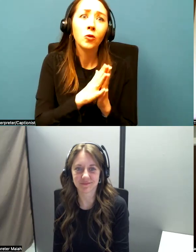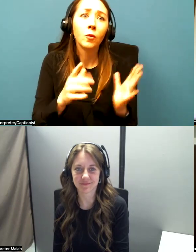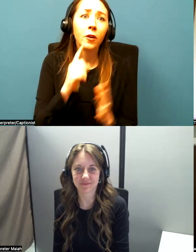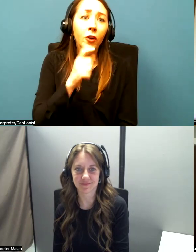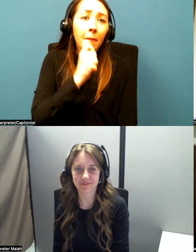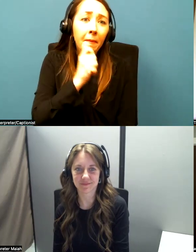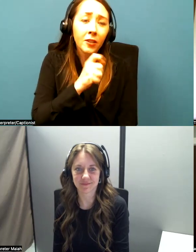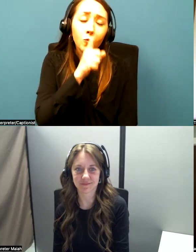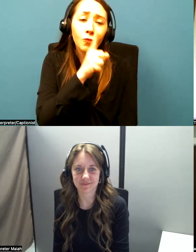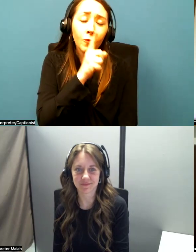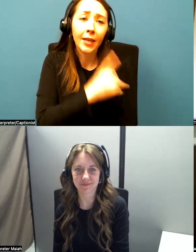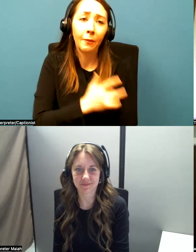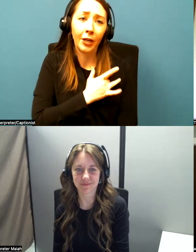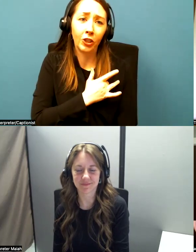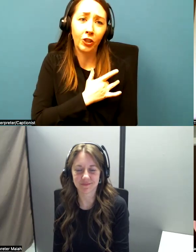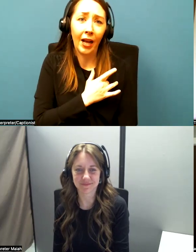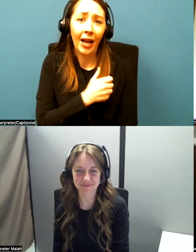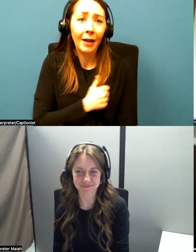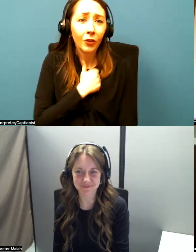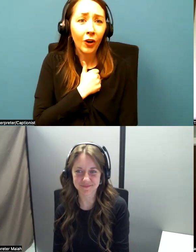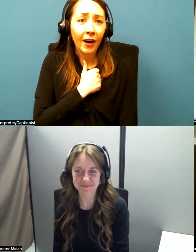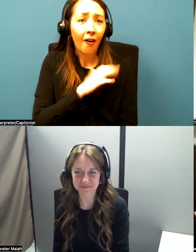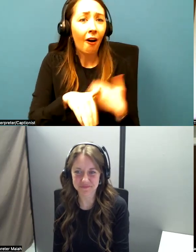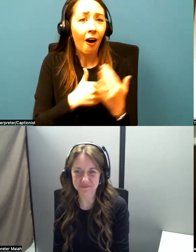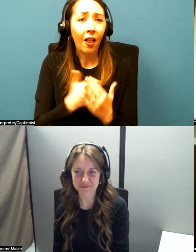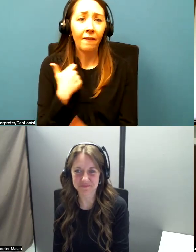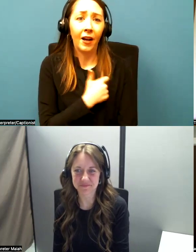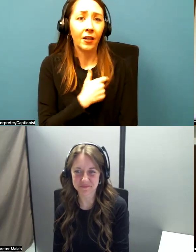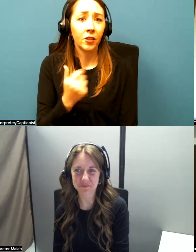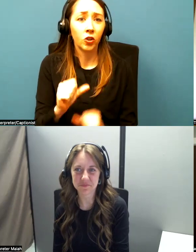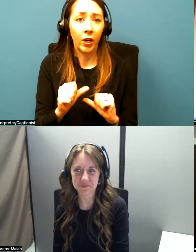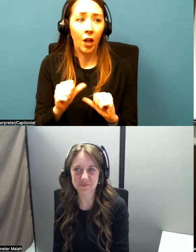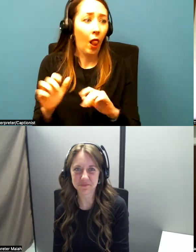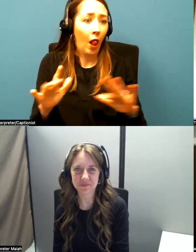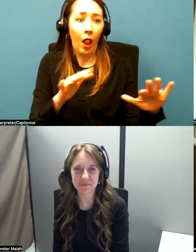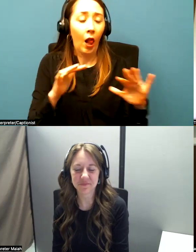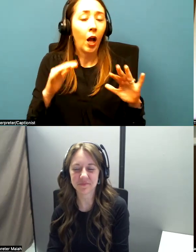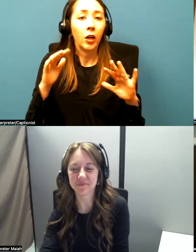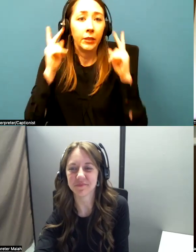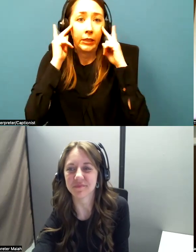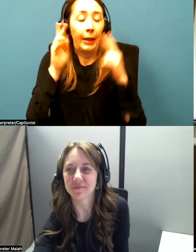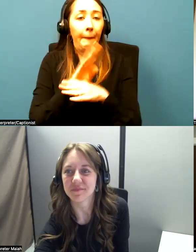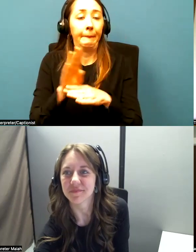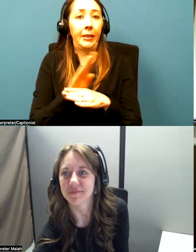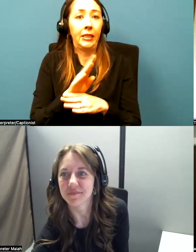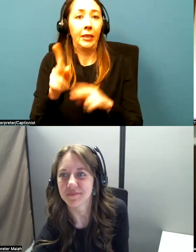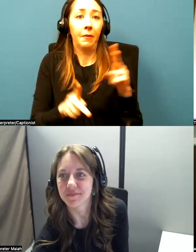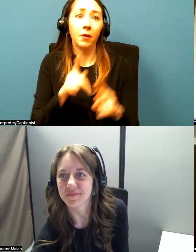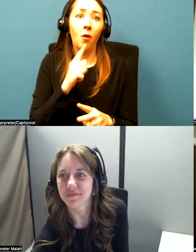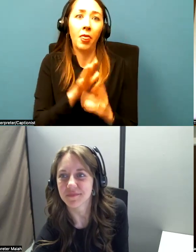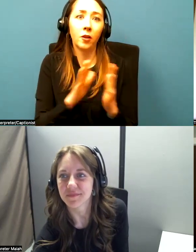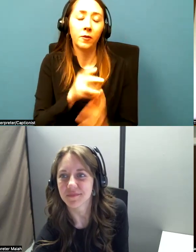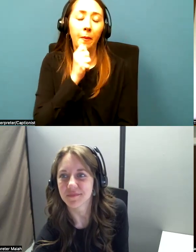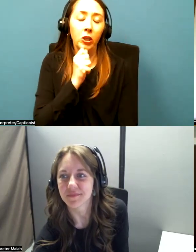I really, really appreciate it. And I'm sorry all of us, are running around like crazy people. So really grateful for your Yeah, I can't